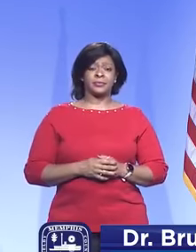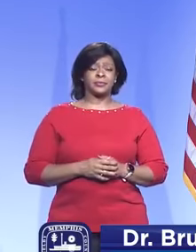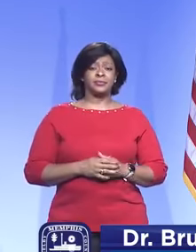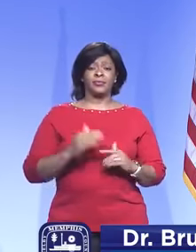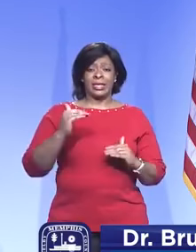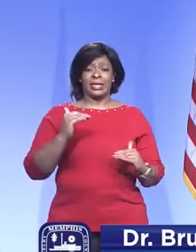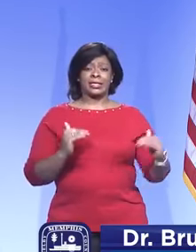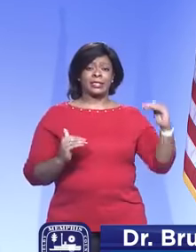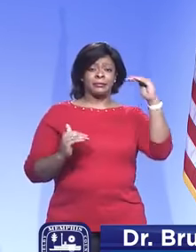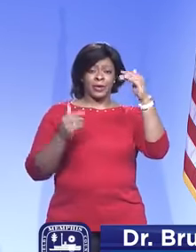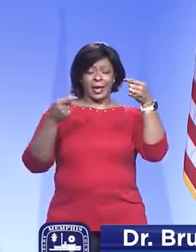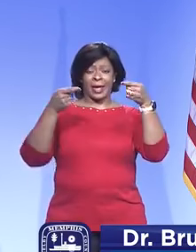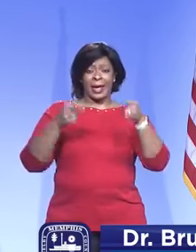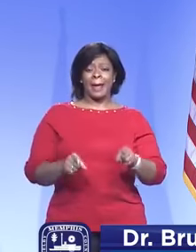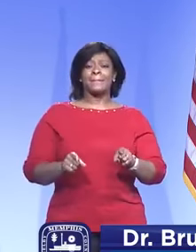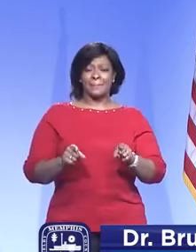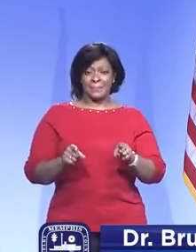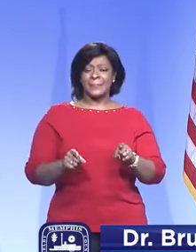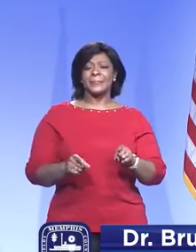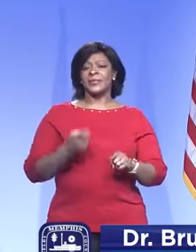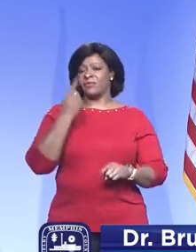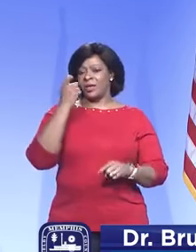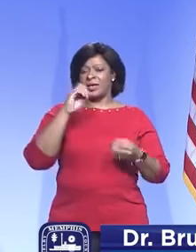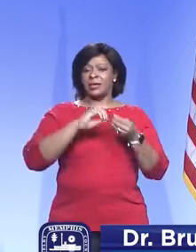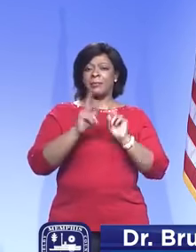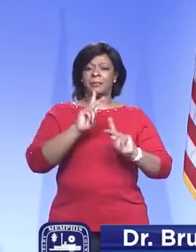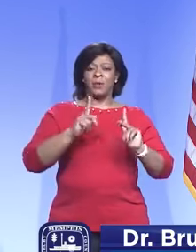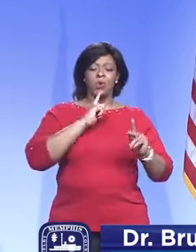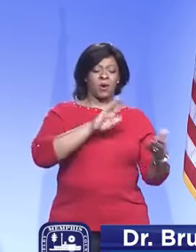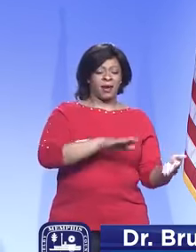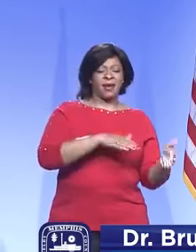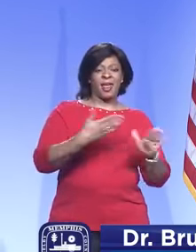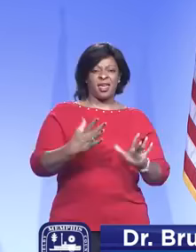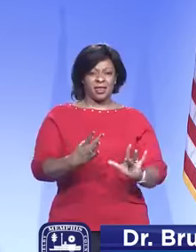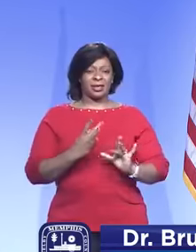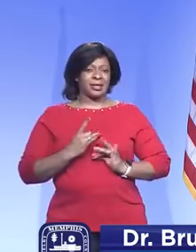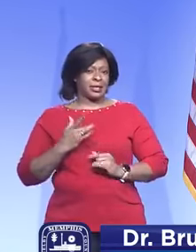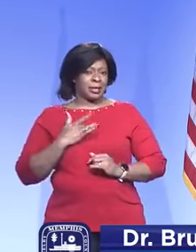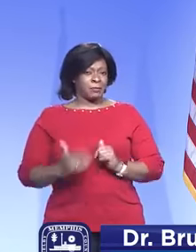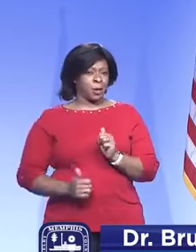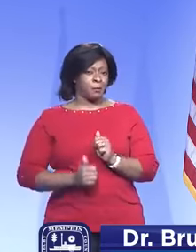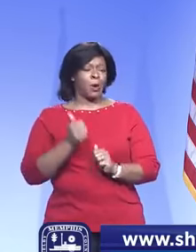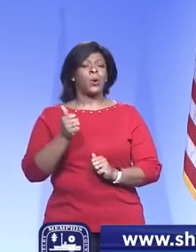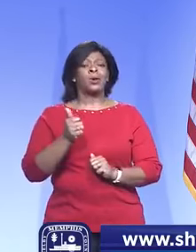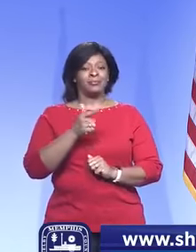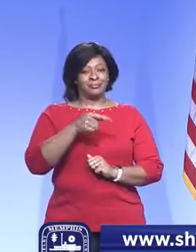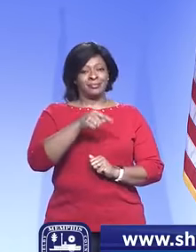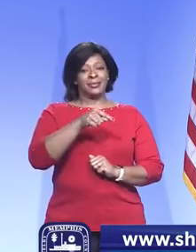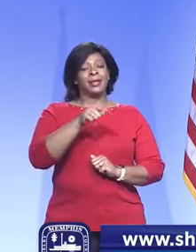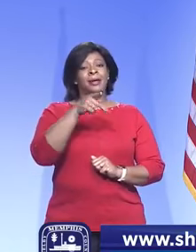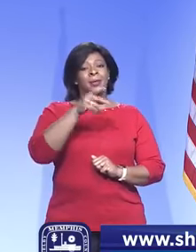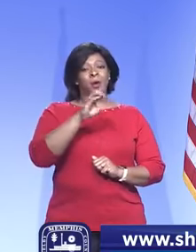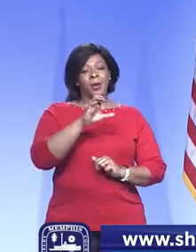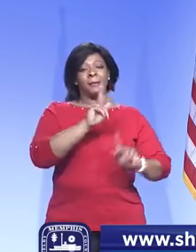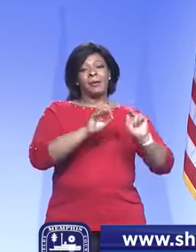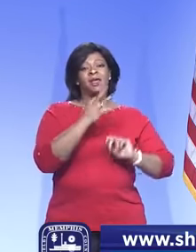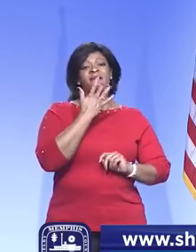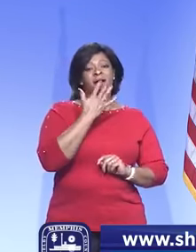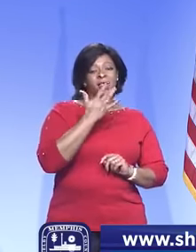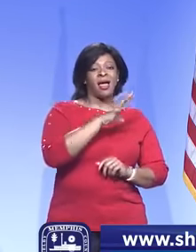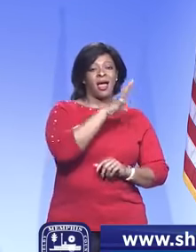that exists in terms of cases and deaths among African Americans in Shelby